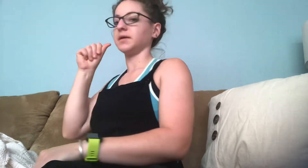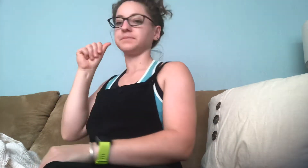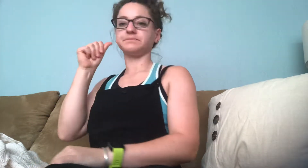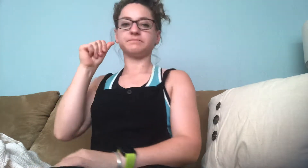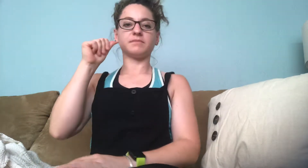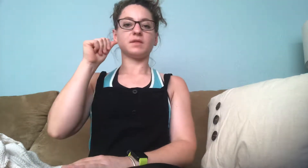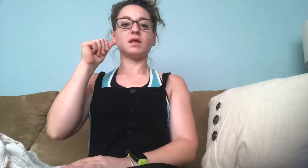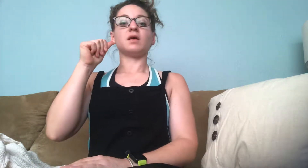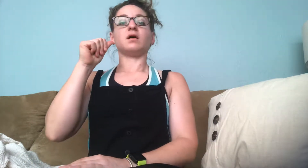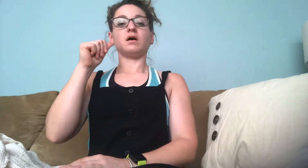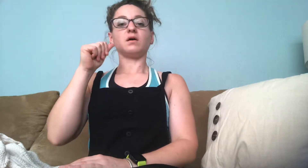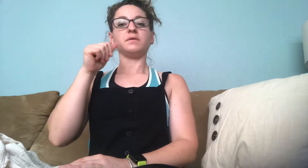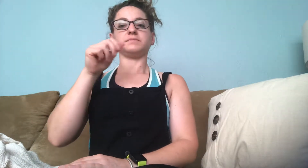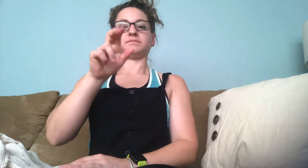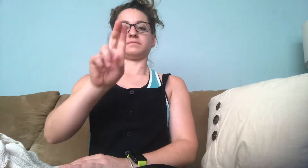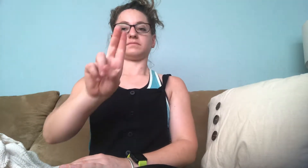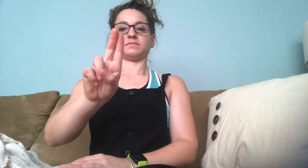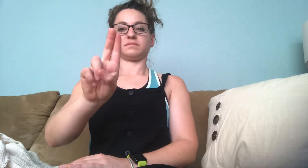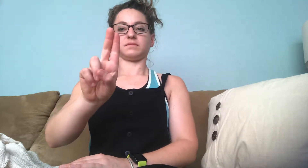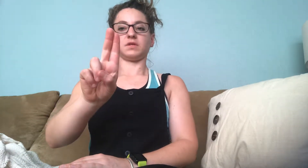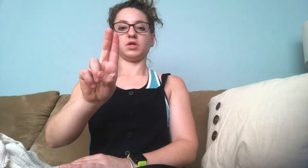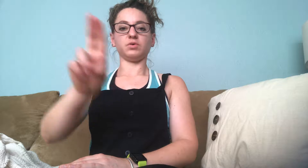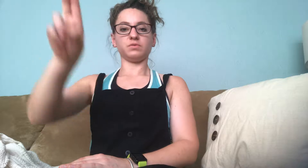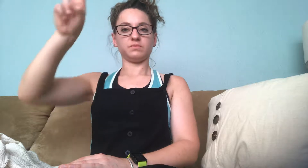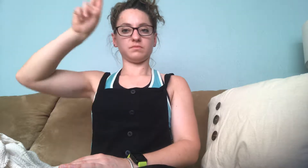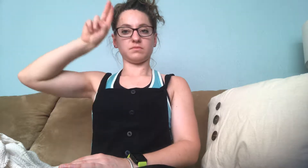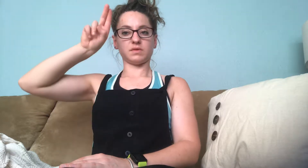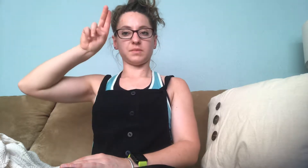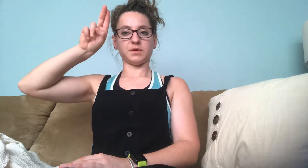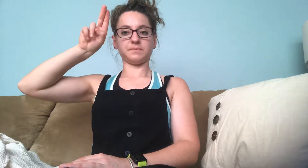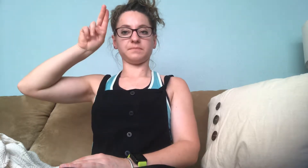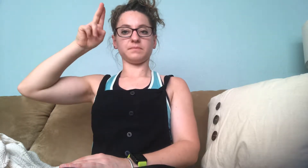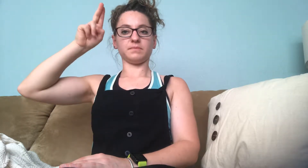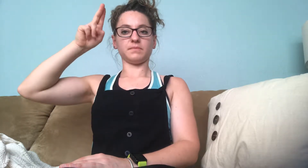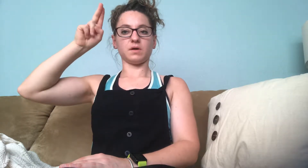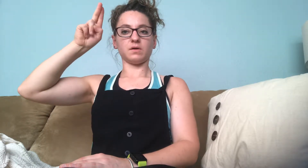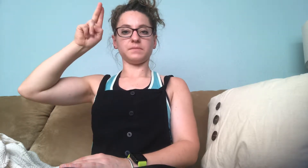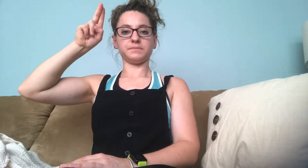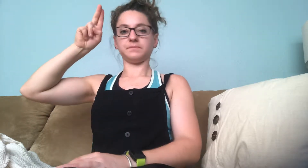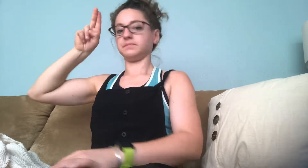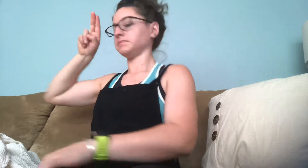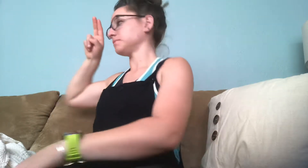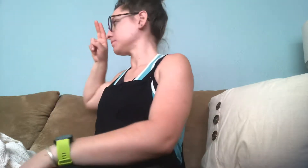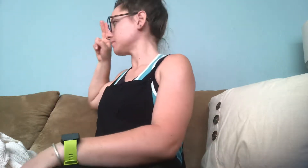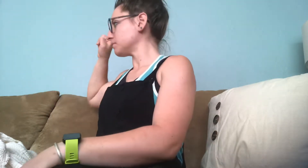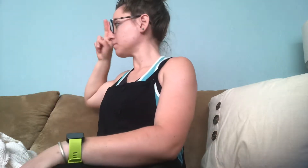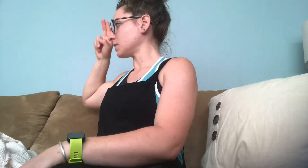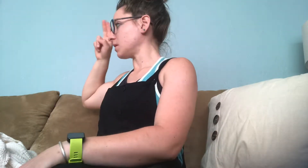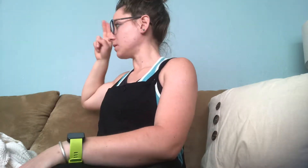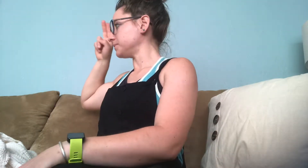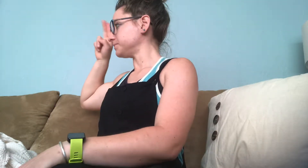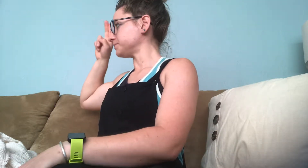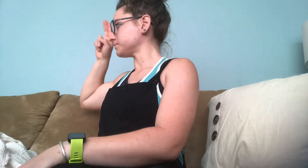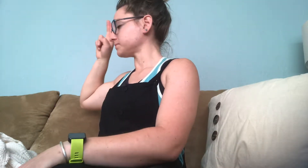Aunt. Uncle. You. Up here. Uncle. Uncle.